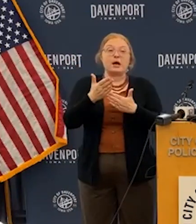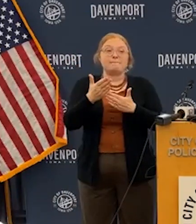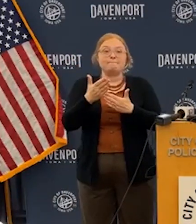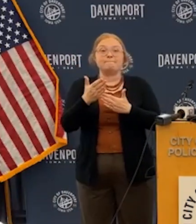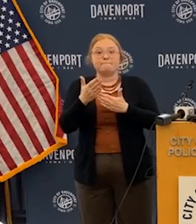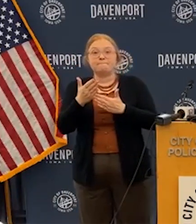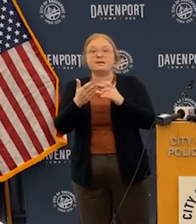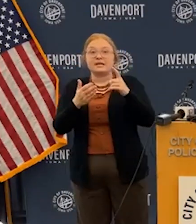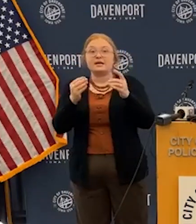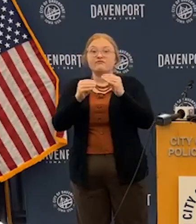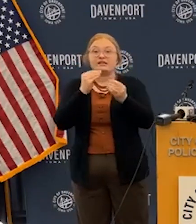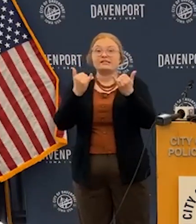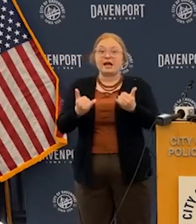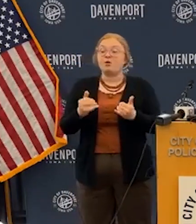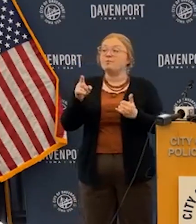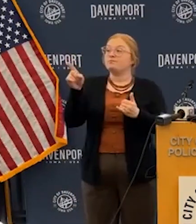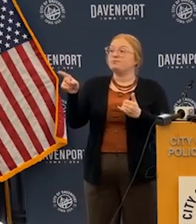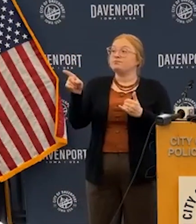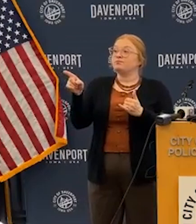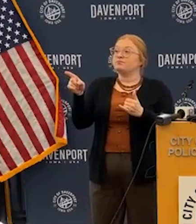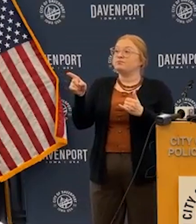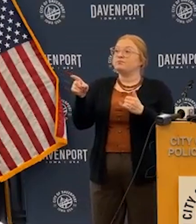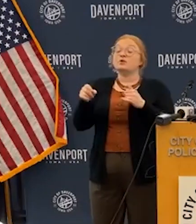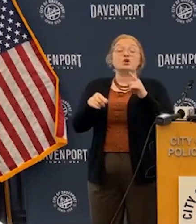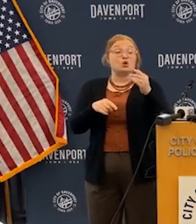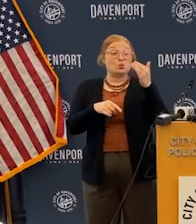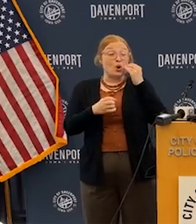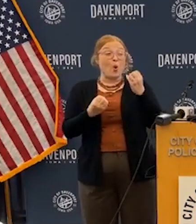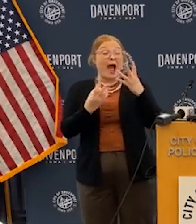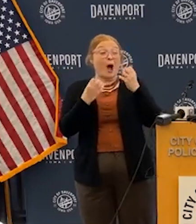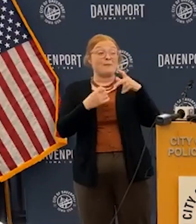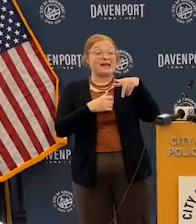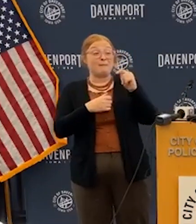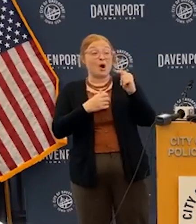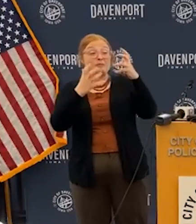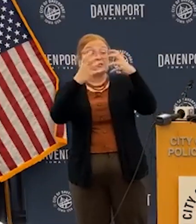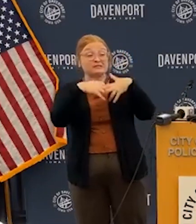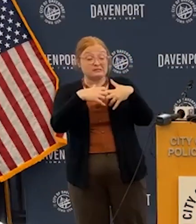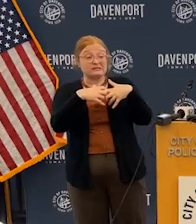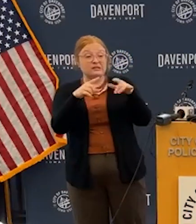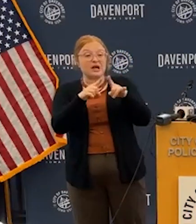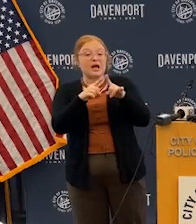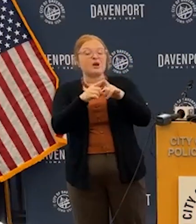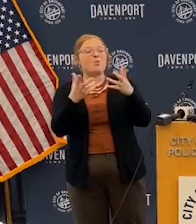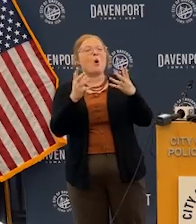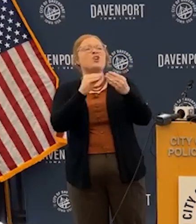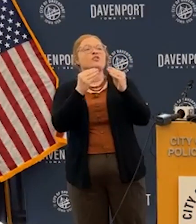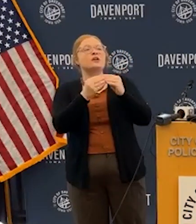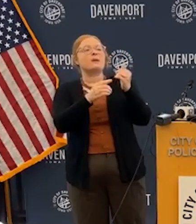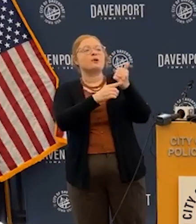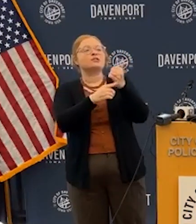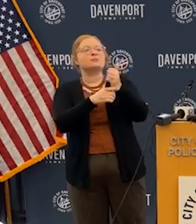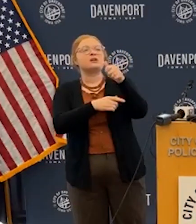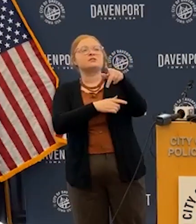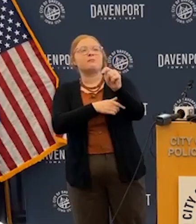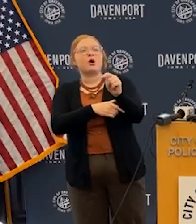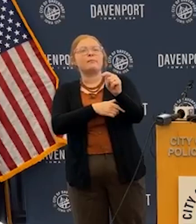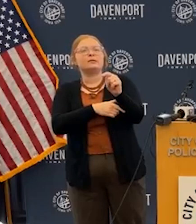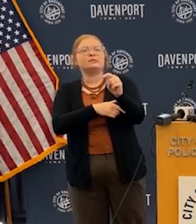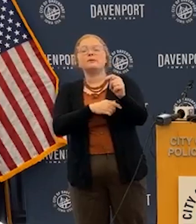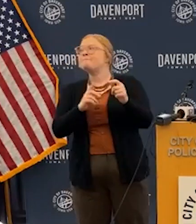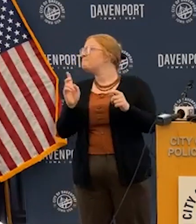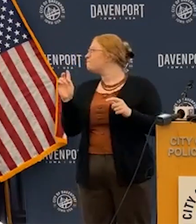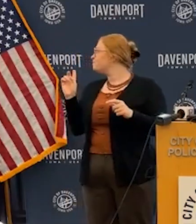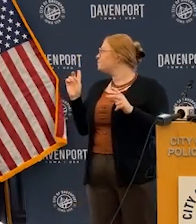do you know how many units collapsed and what numbers those are? I don't. I, not right now. I don't know the